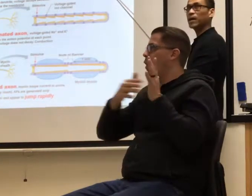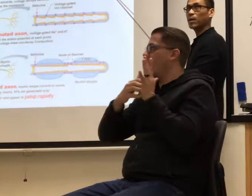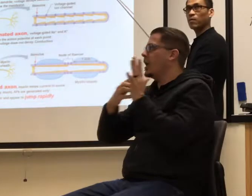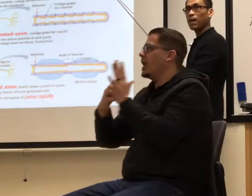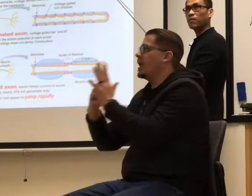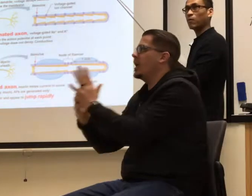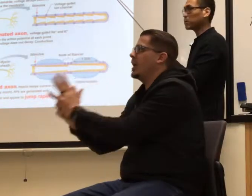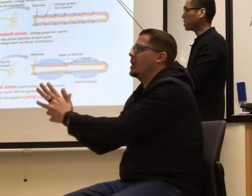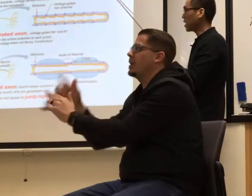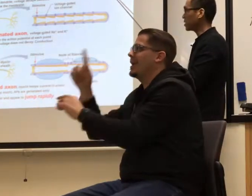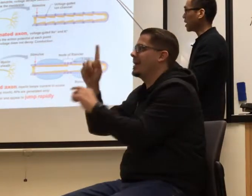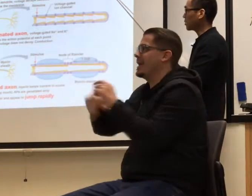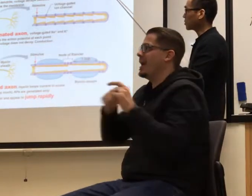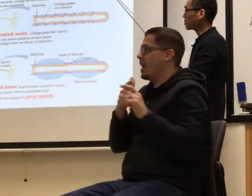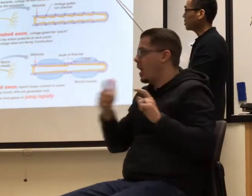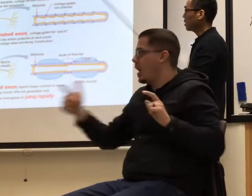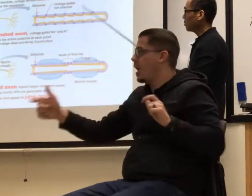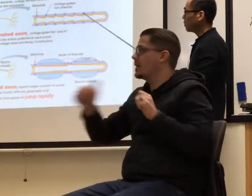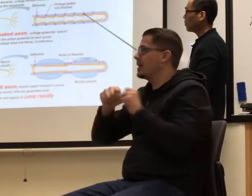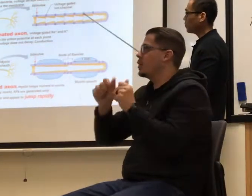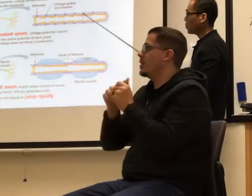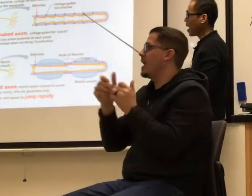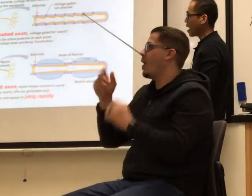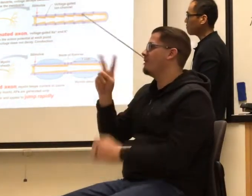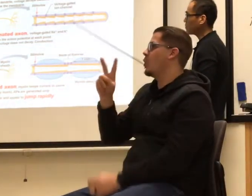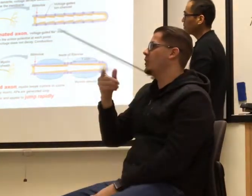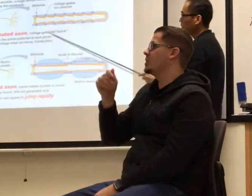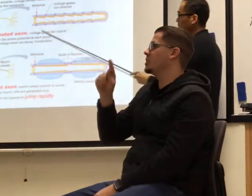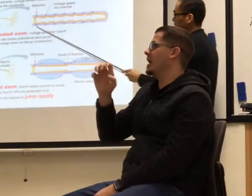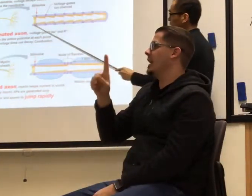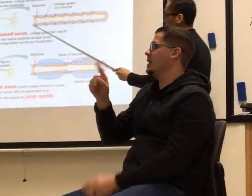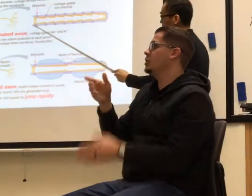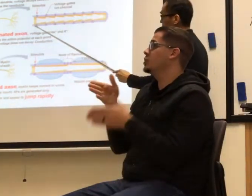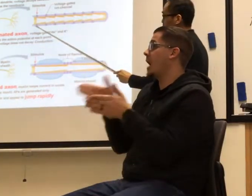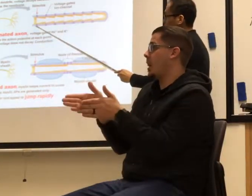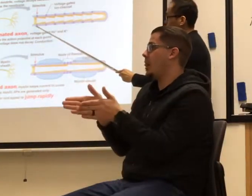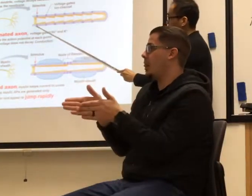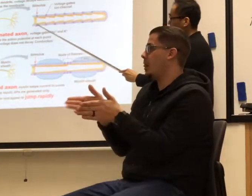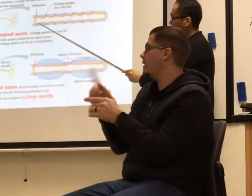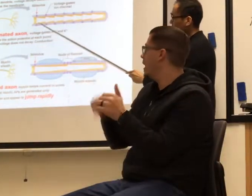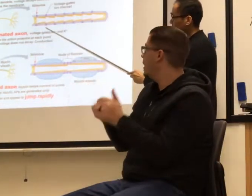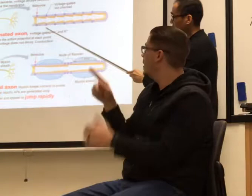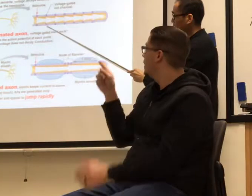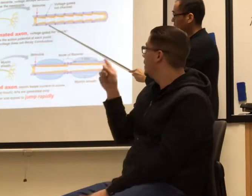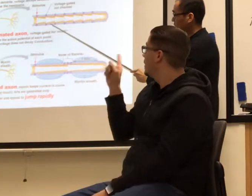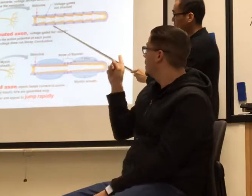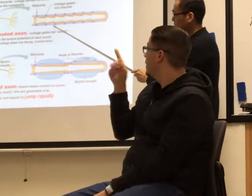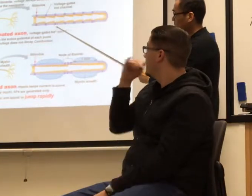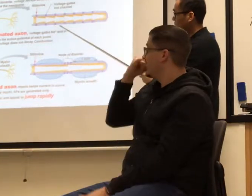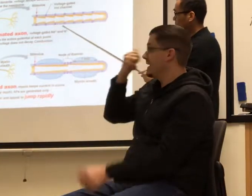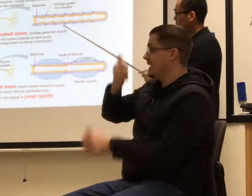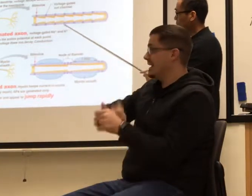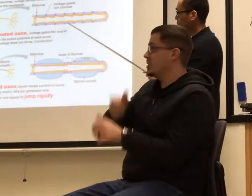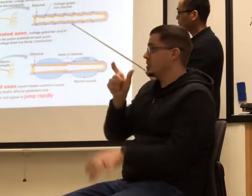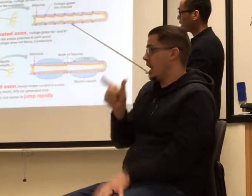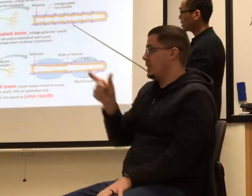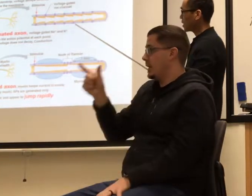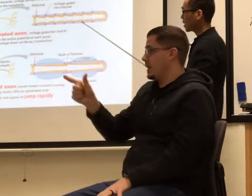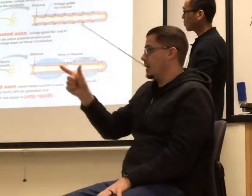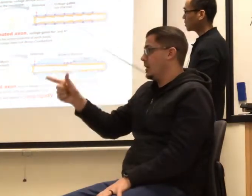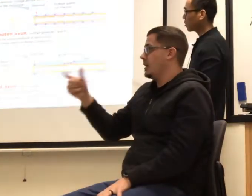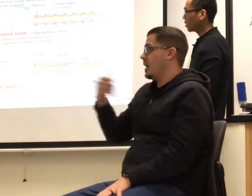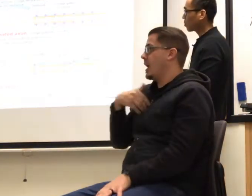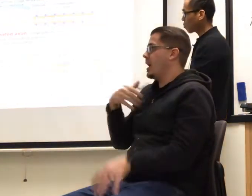can't propagate without the voltage-gated channels. But if you do have, say in this example here, at each segment,